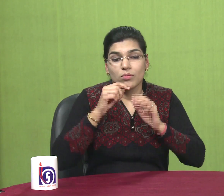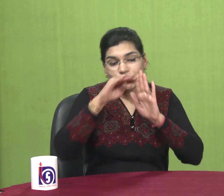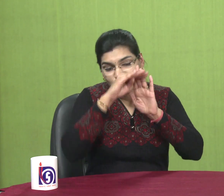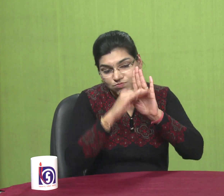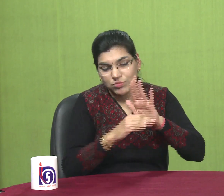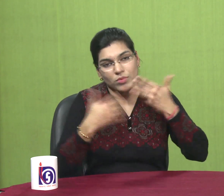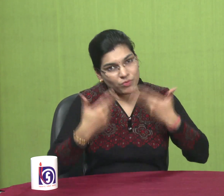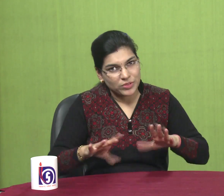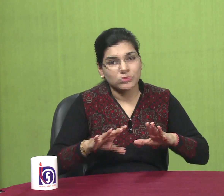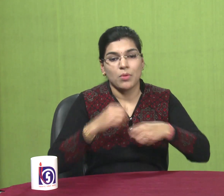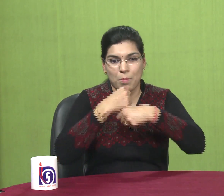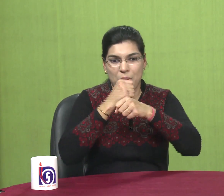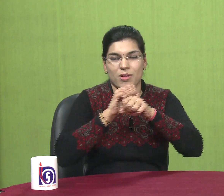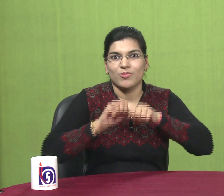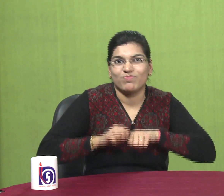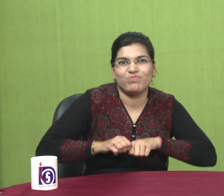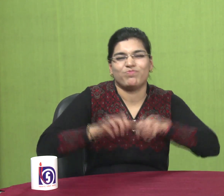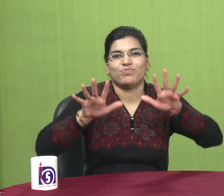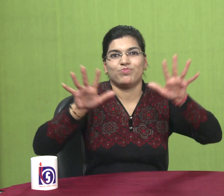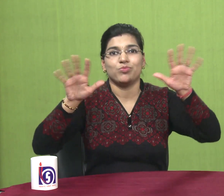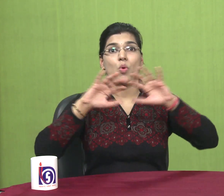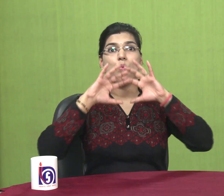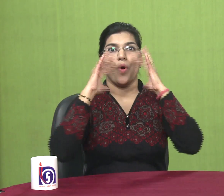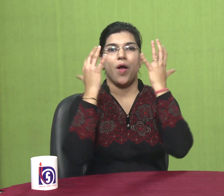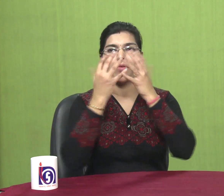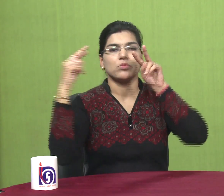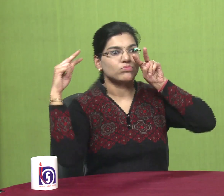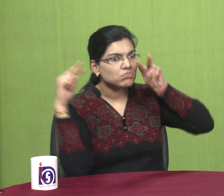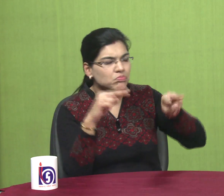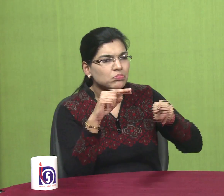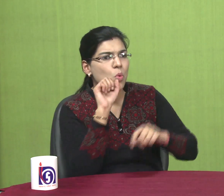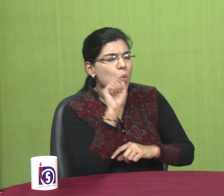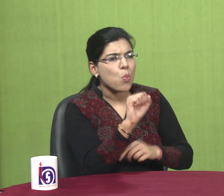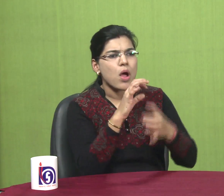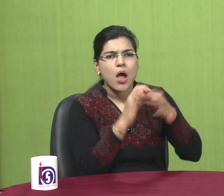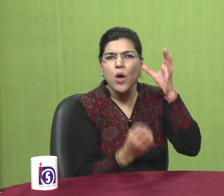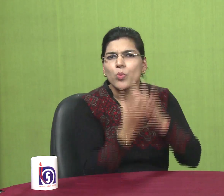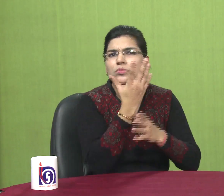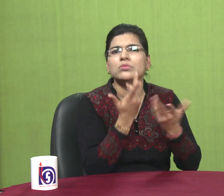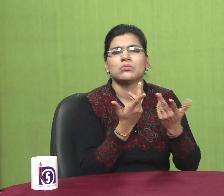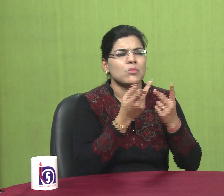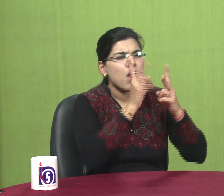the products and services that your company